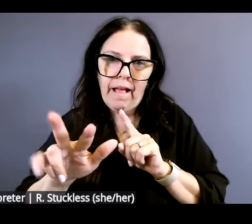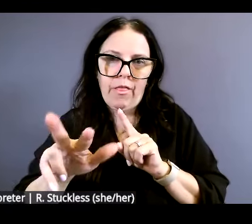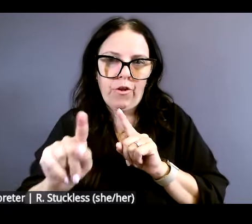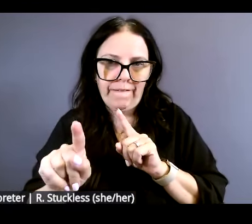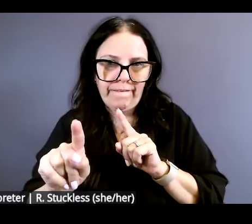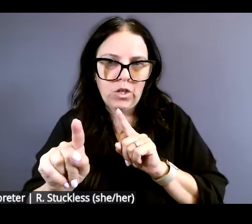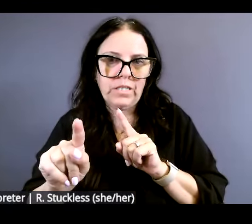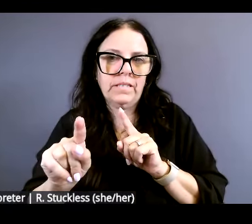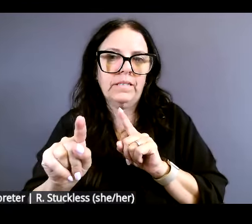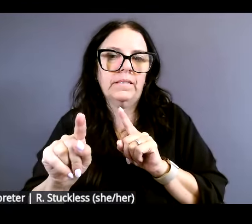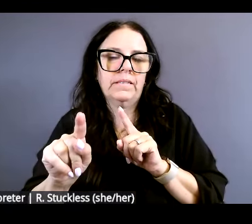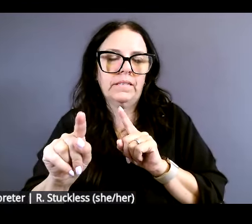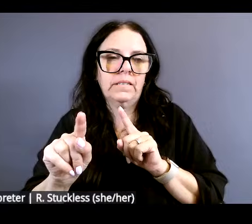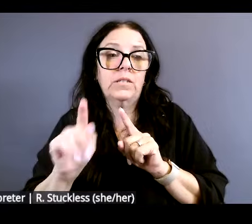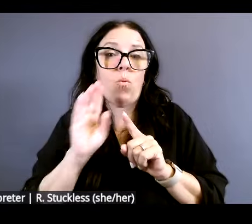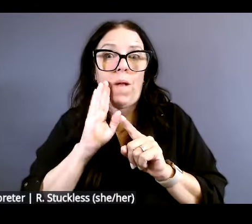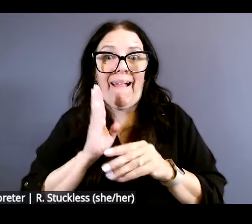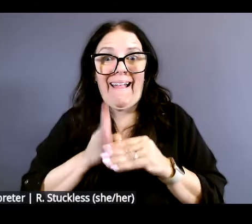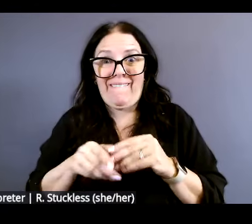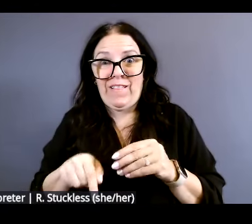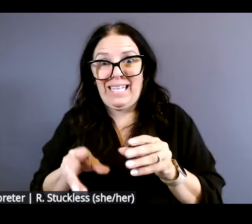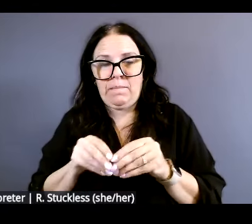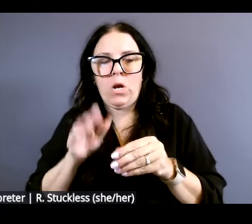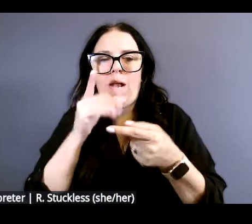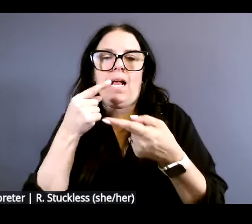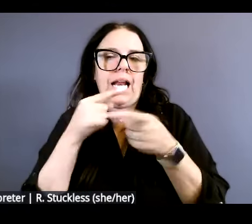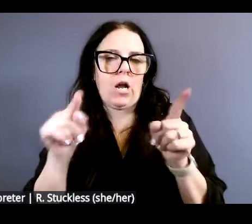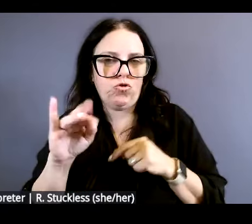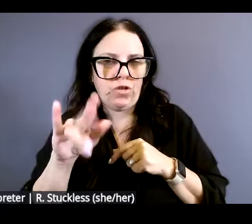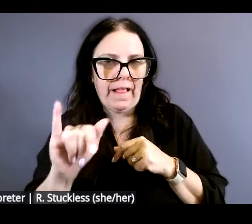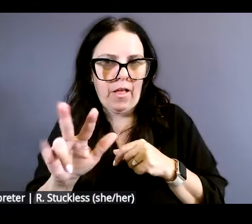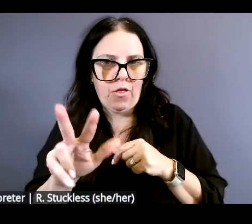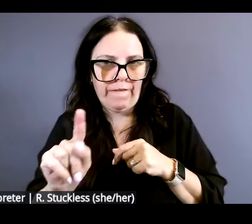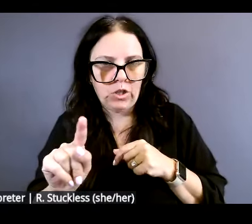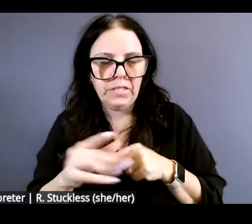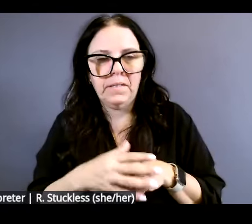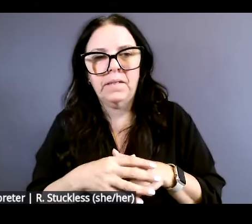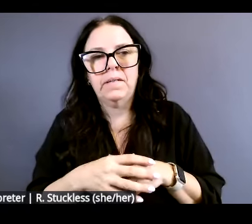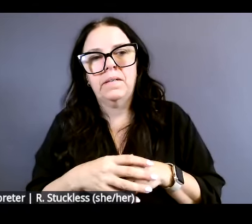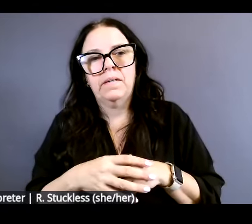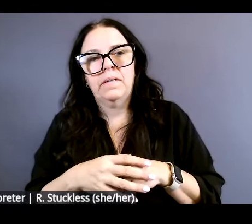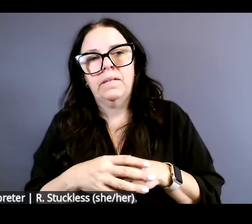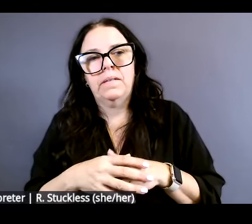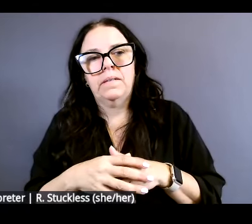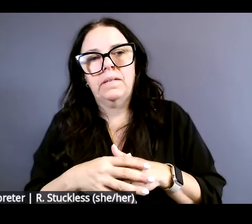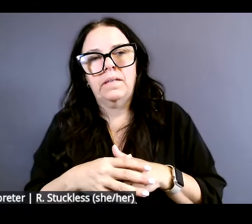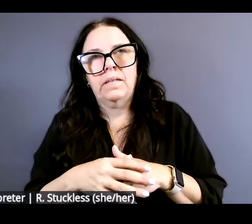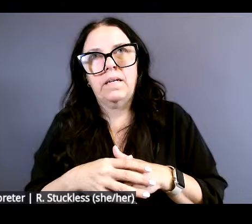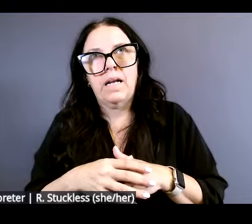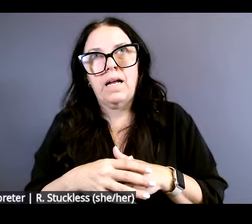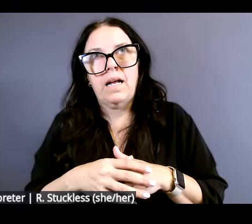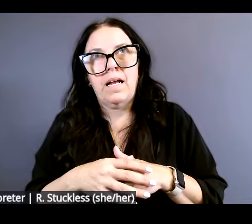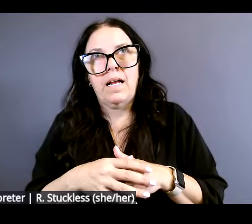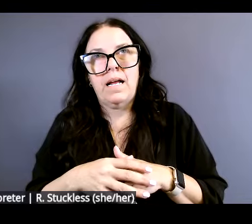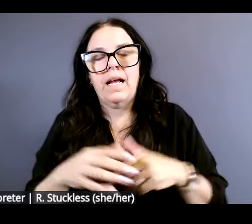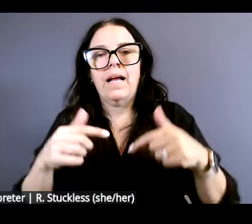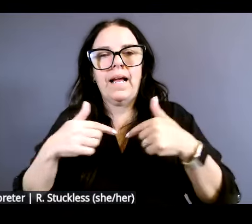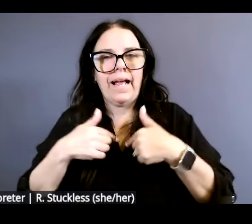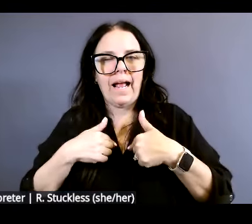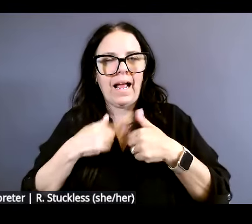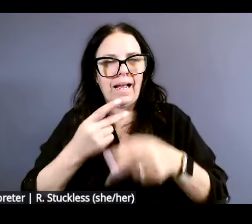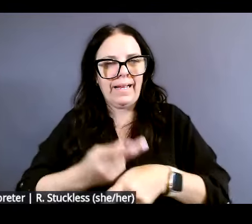noticed after the conclusion of this meeting. I generally don't like to put a notice out the same week of a meeting